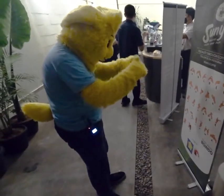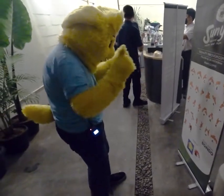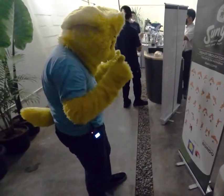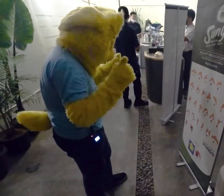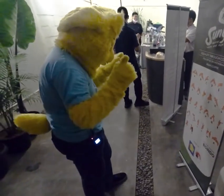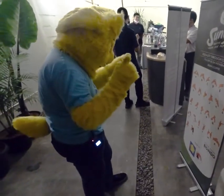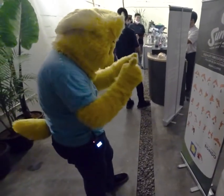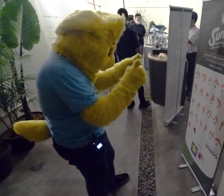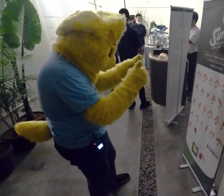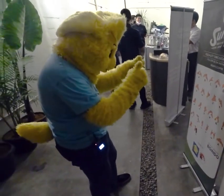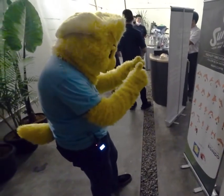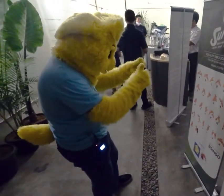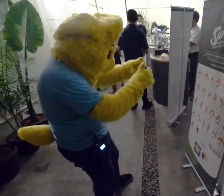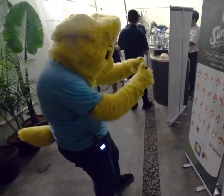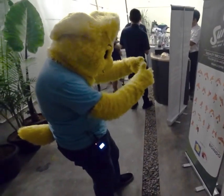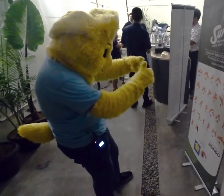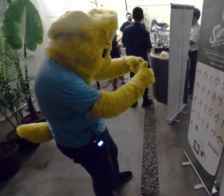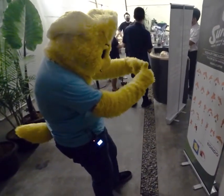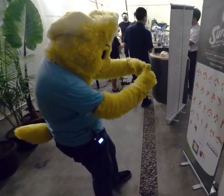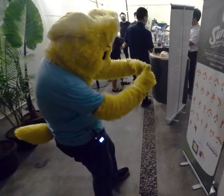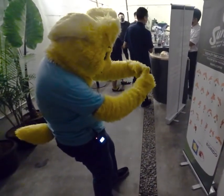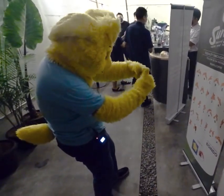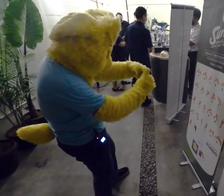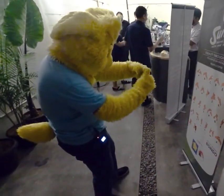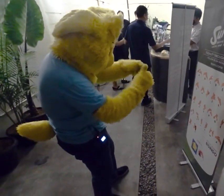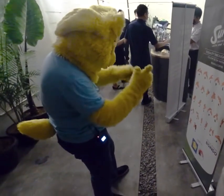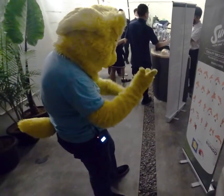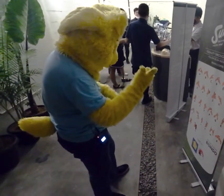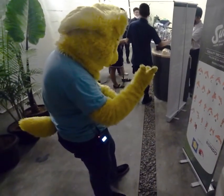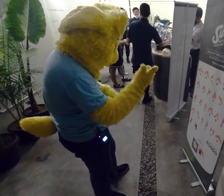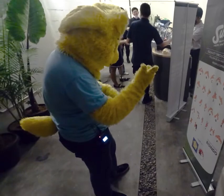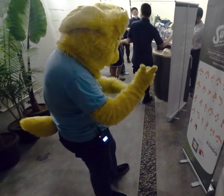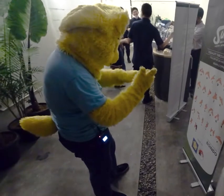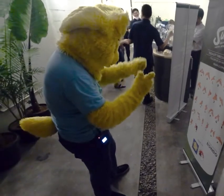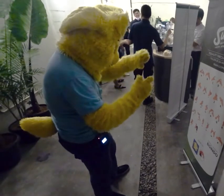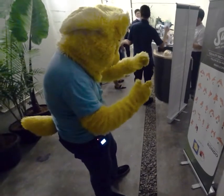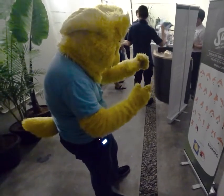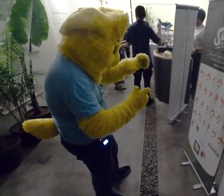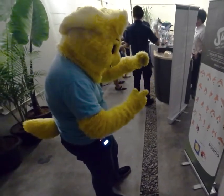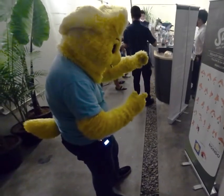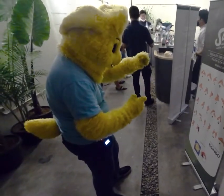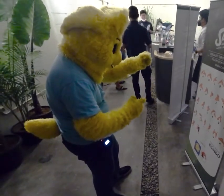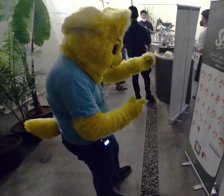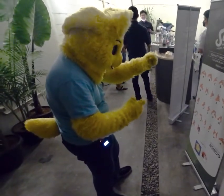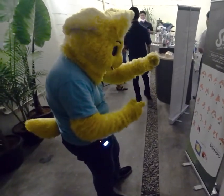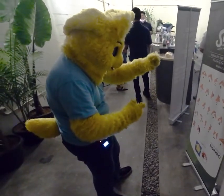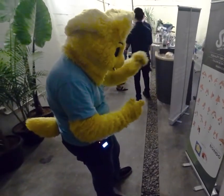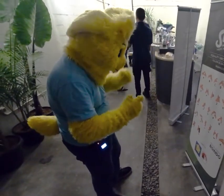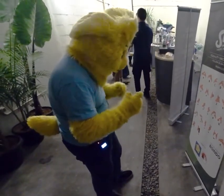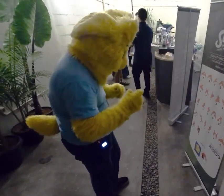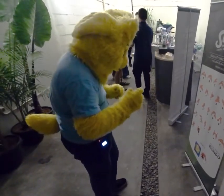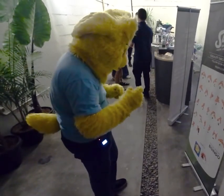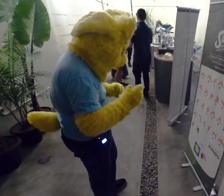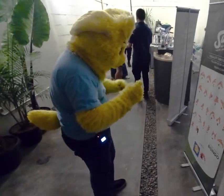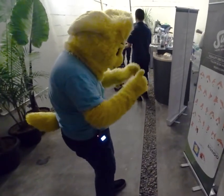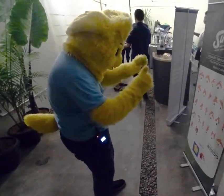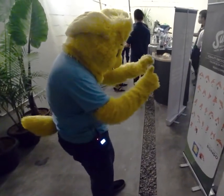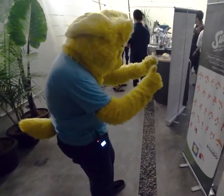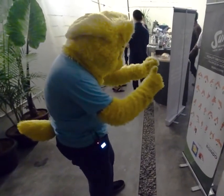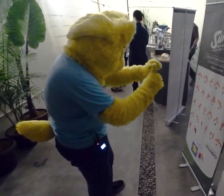this is B, this is C, this is E, this is D,